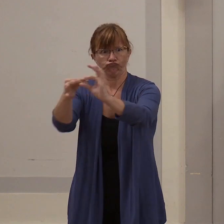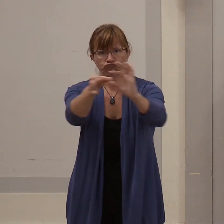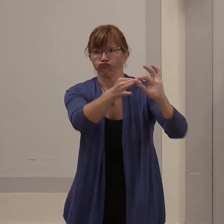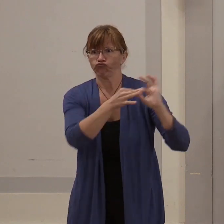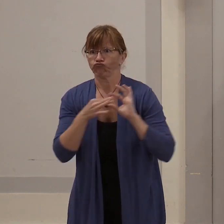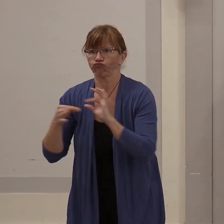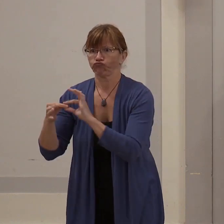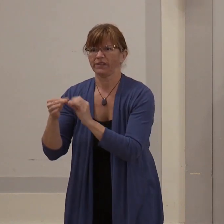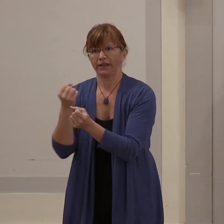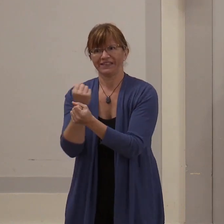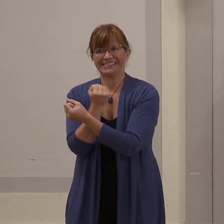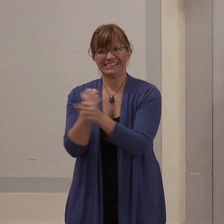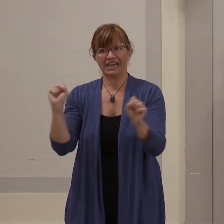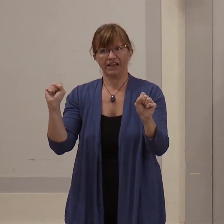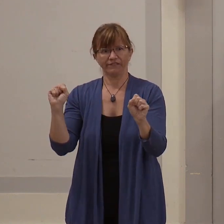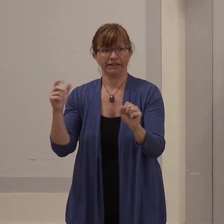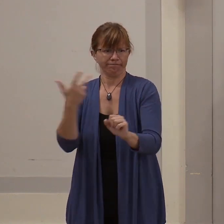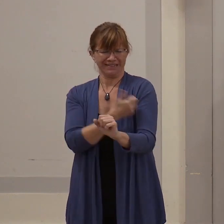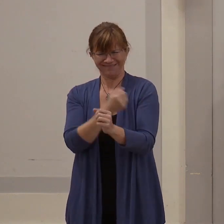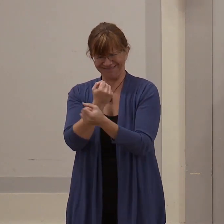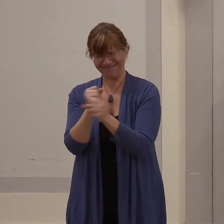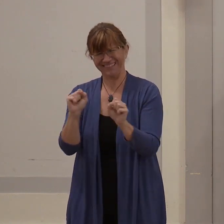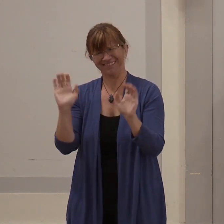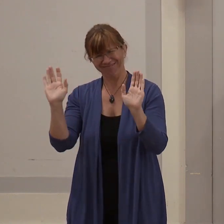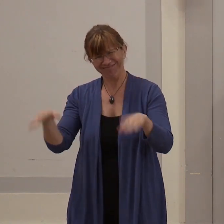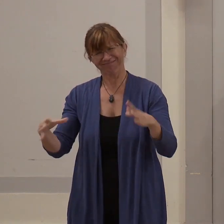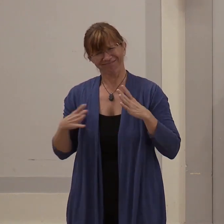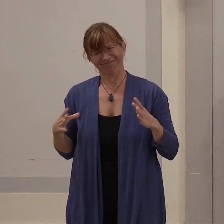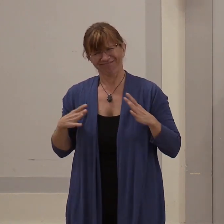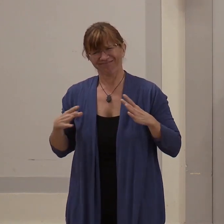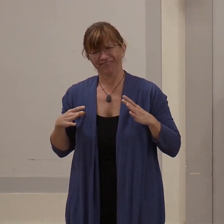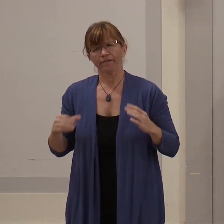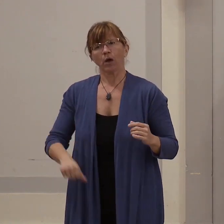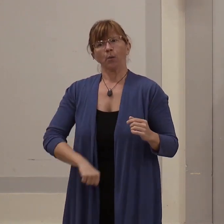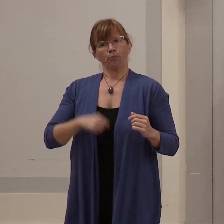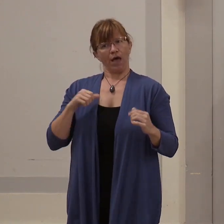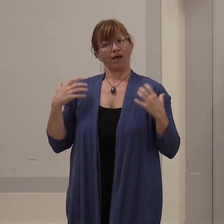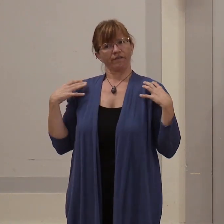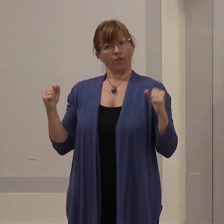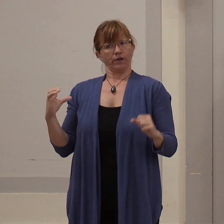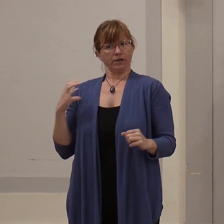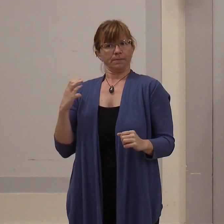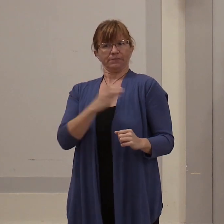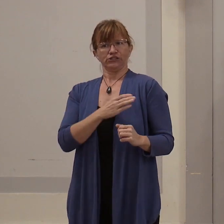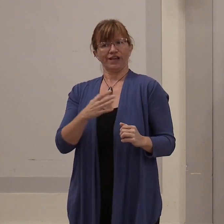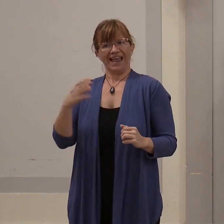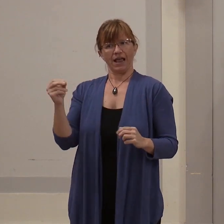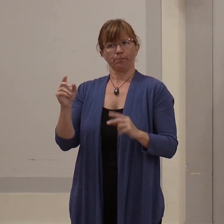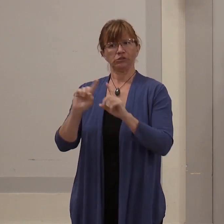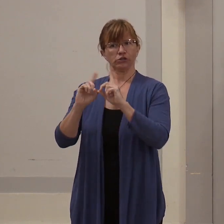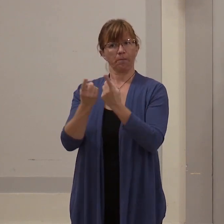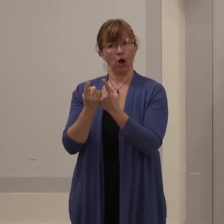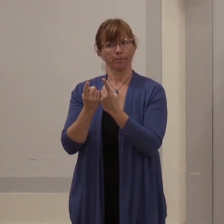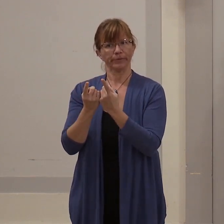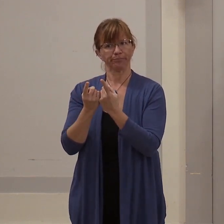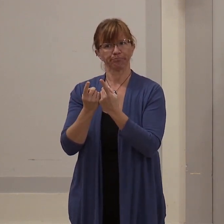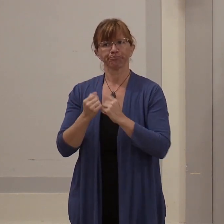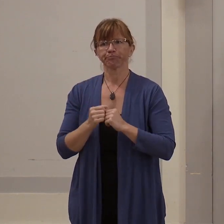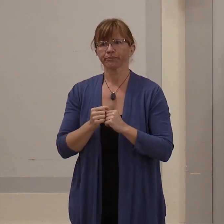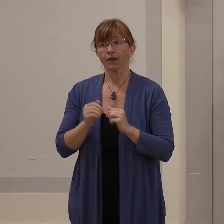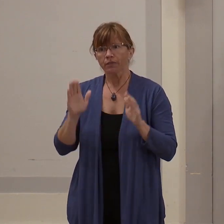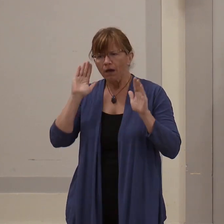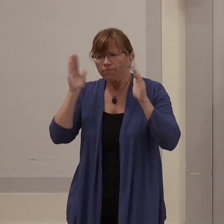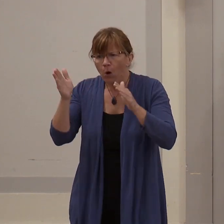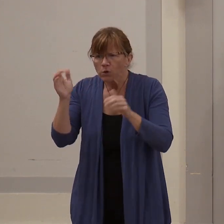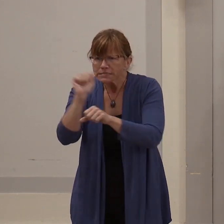city. I'm proud of our health commissioner and our health department for continuing to focus on equitable distribution